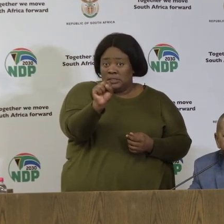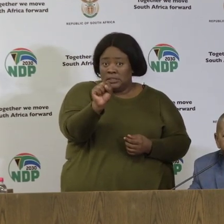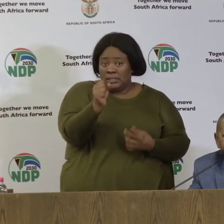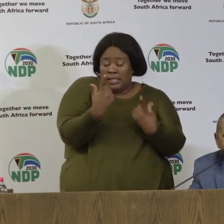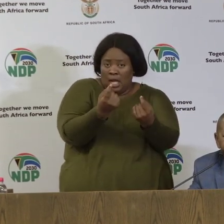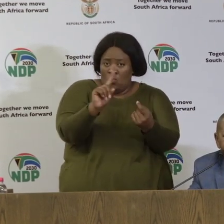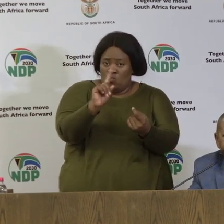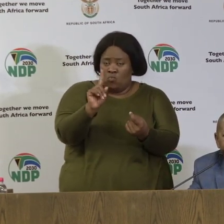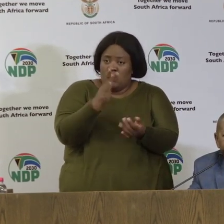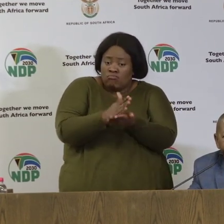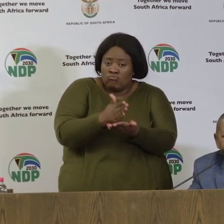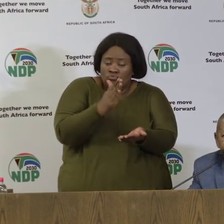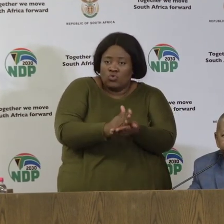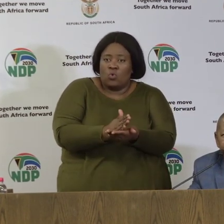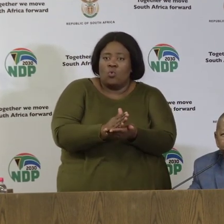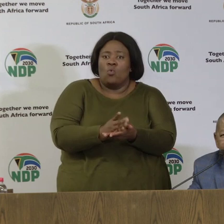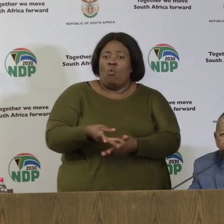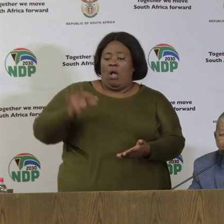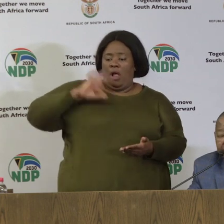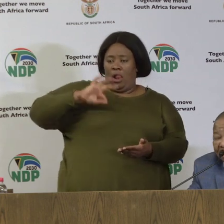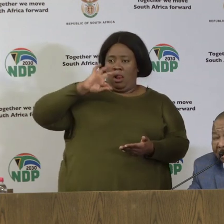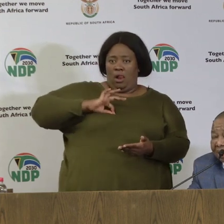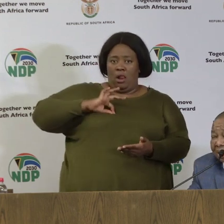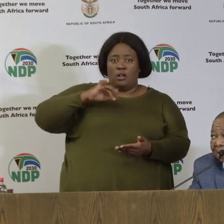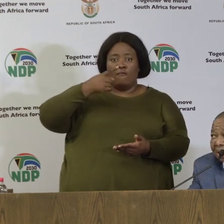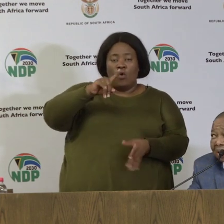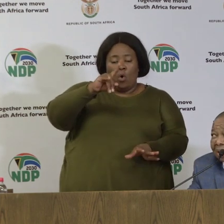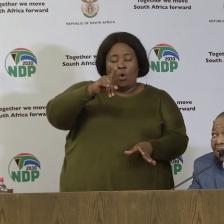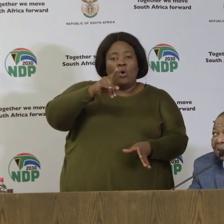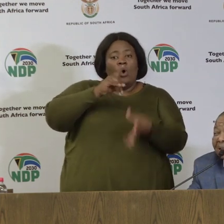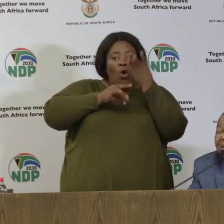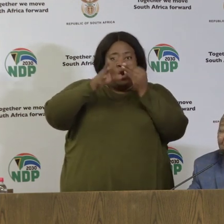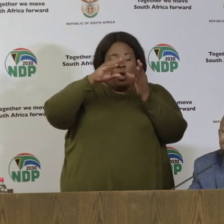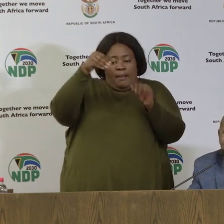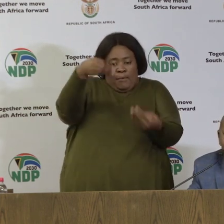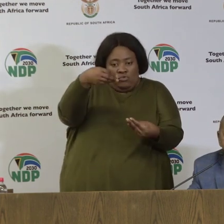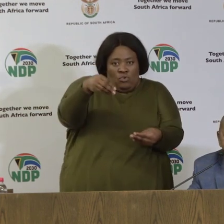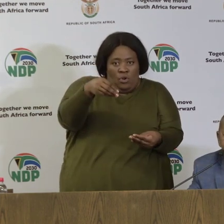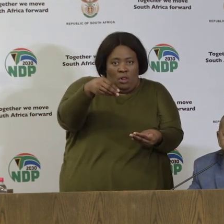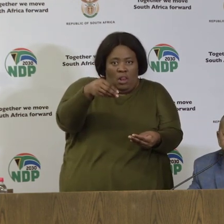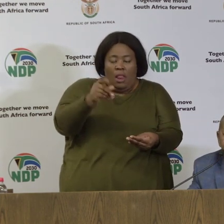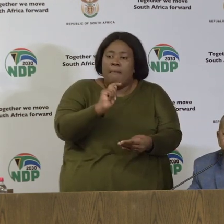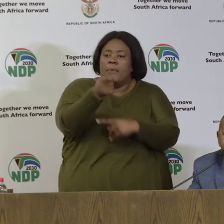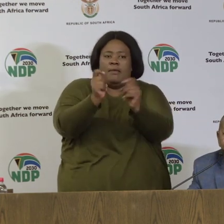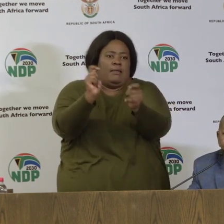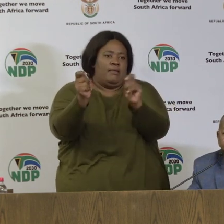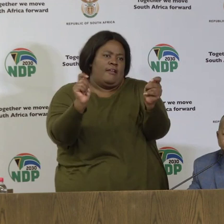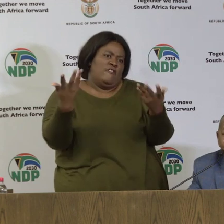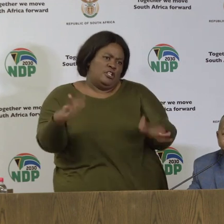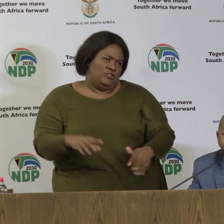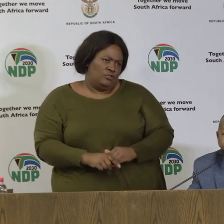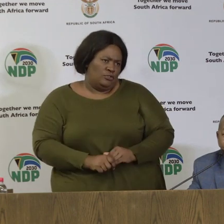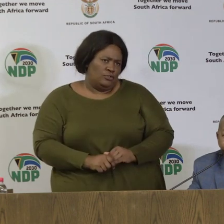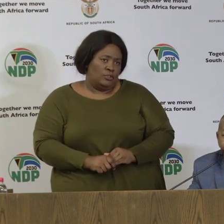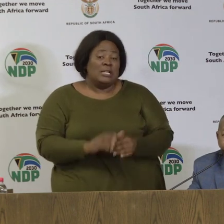we pay allowances for learning materials. And in some institutions, we are